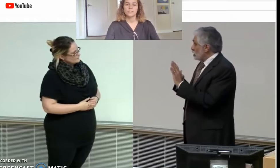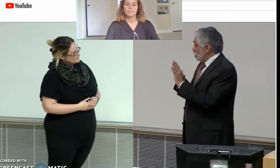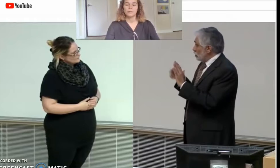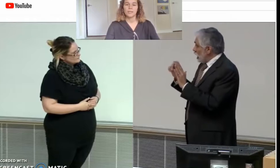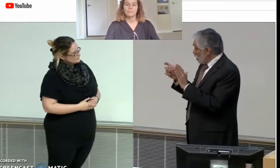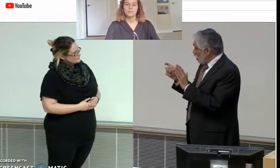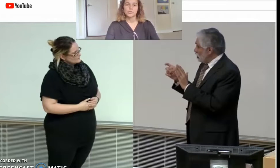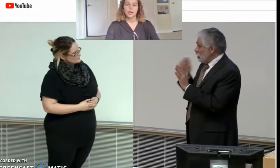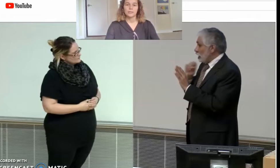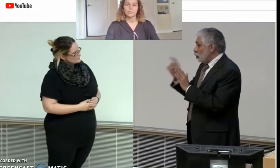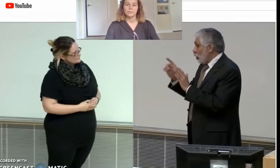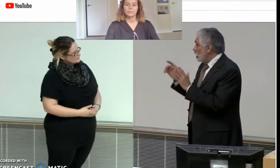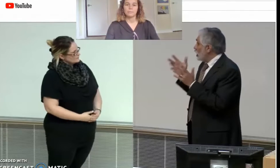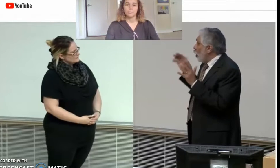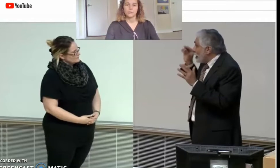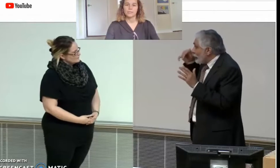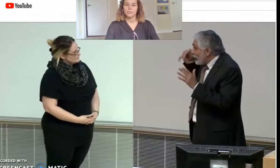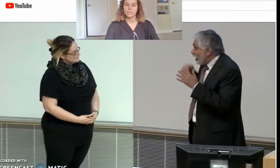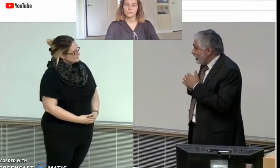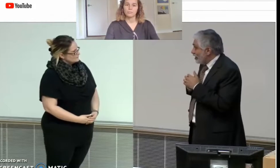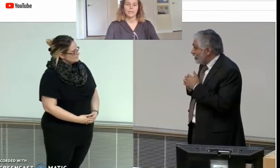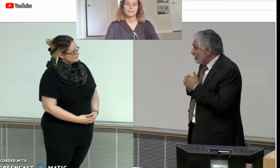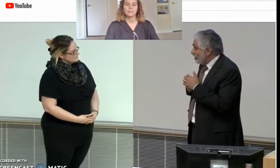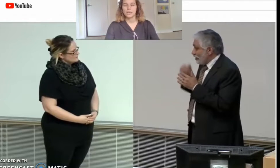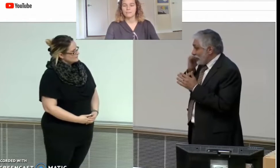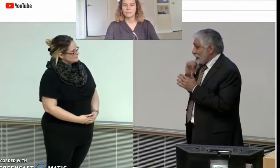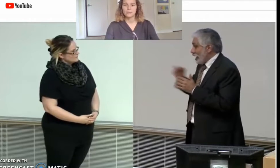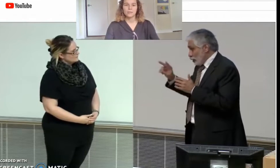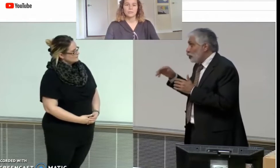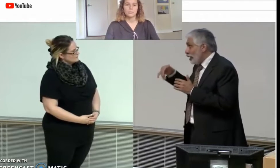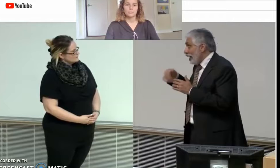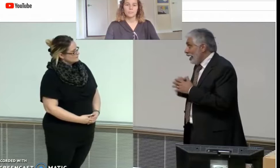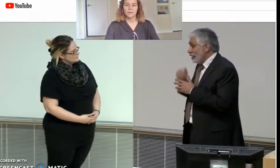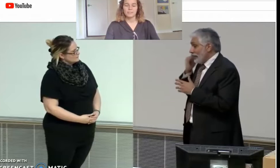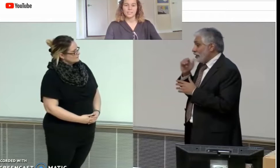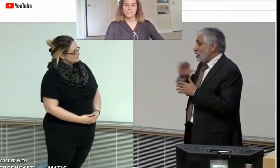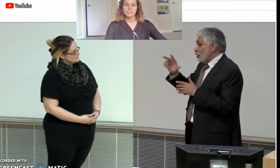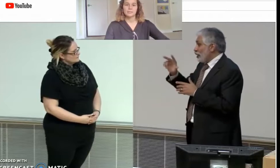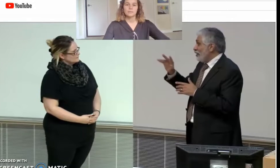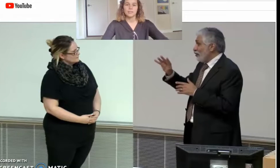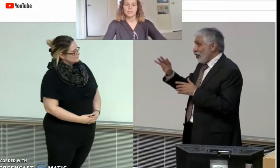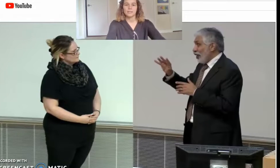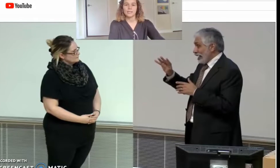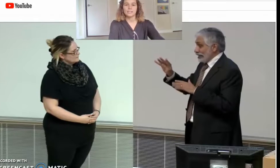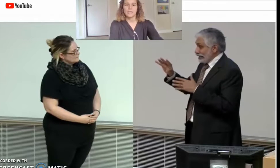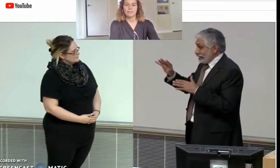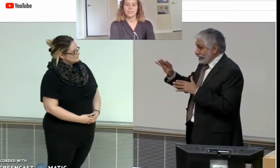If you label a child who's been born a certain way, deaf, whatever it is, and they're late deaf